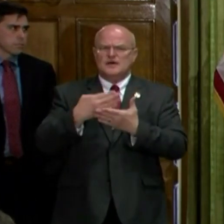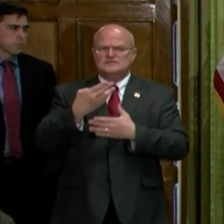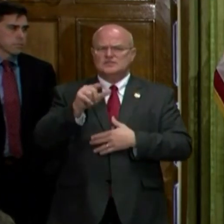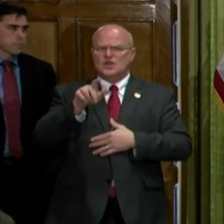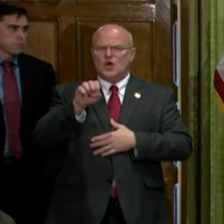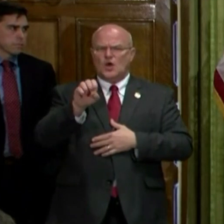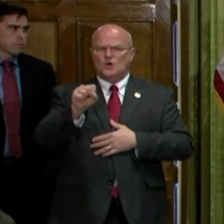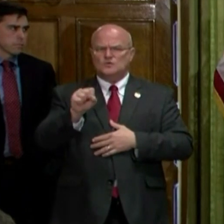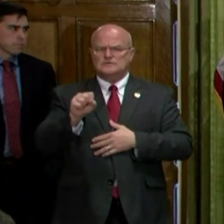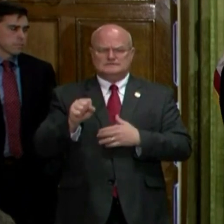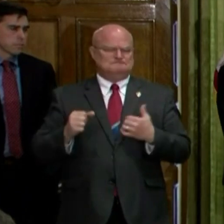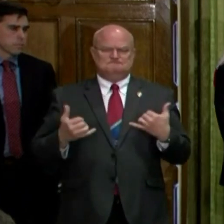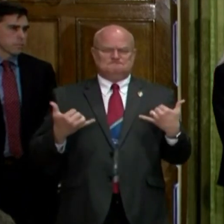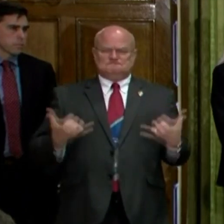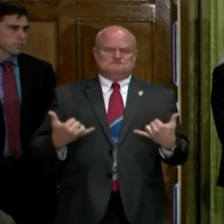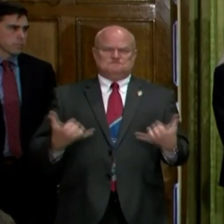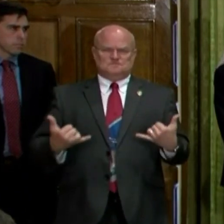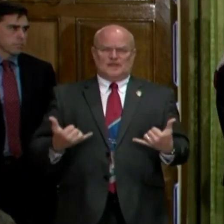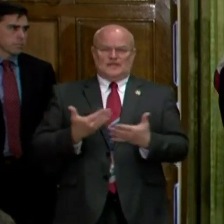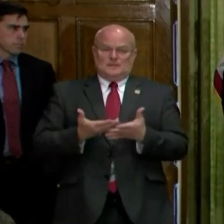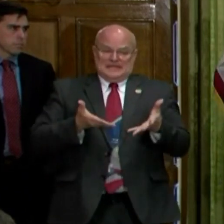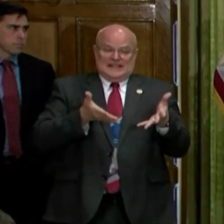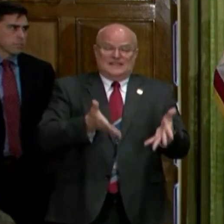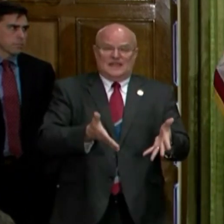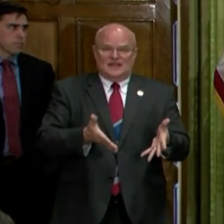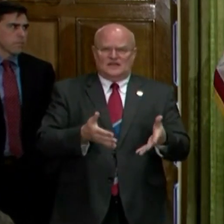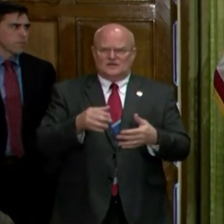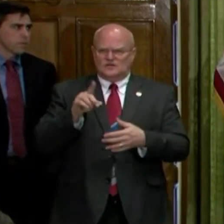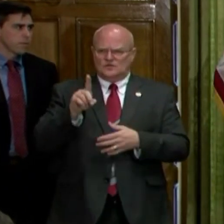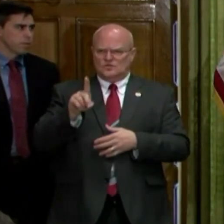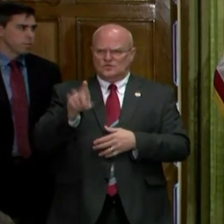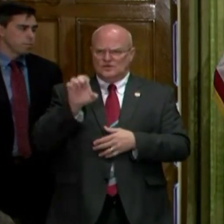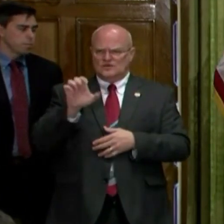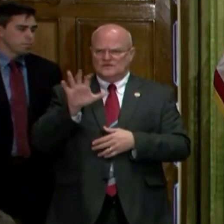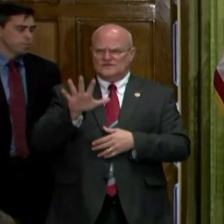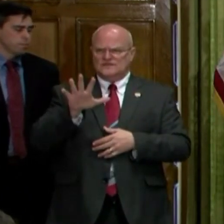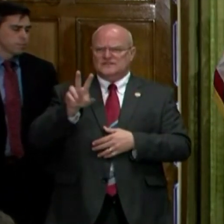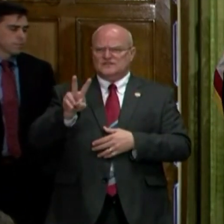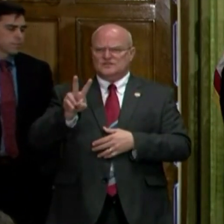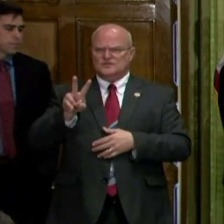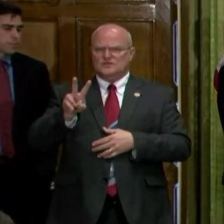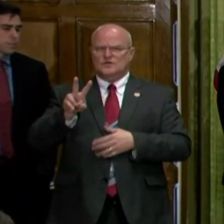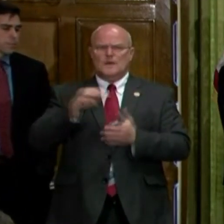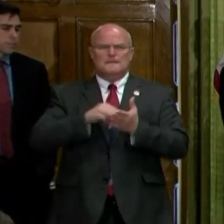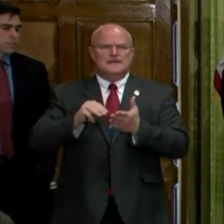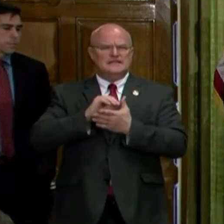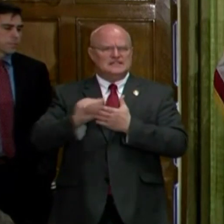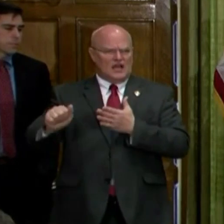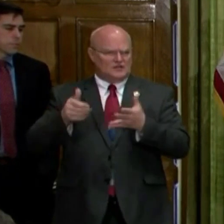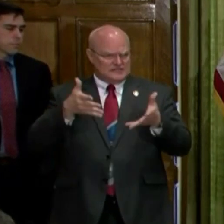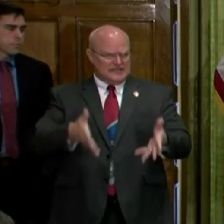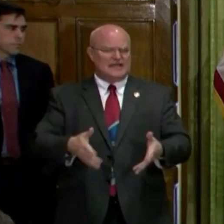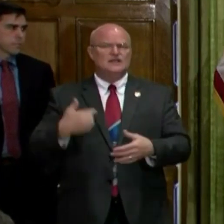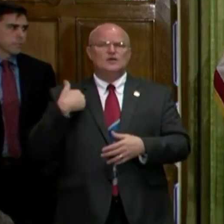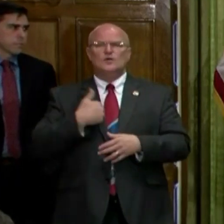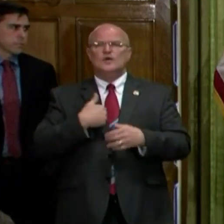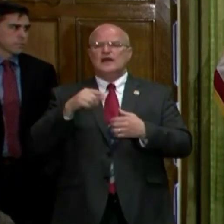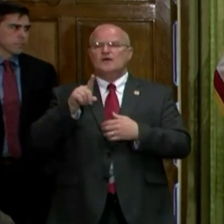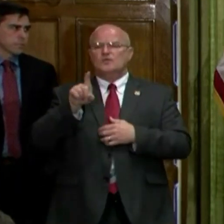was? Not at this time. It's there. What is there? $150 million in it. We